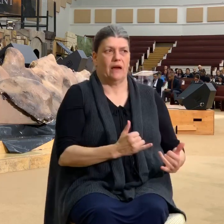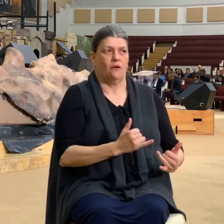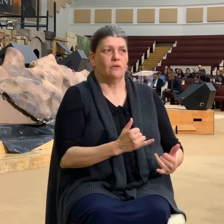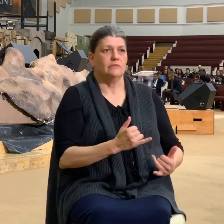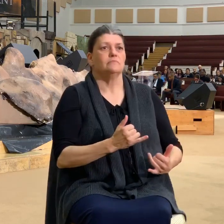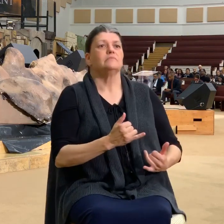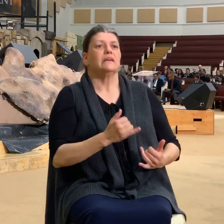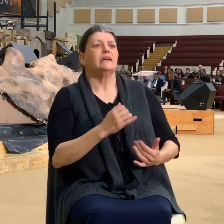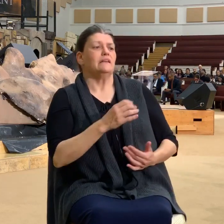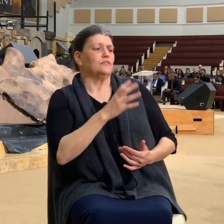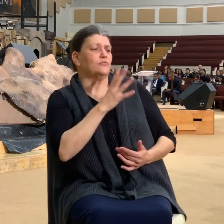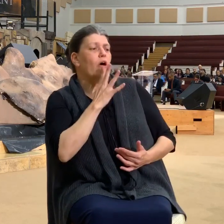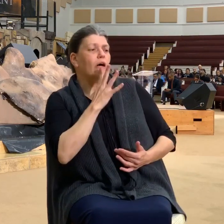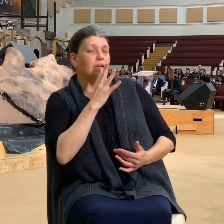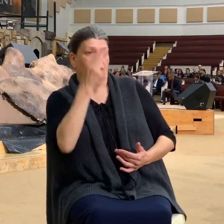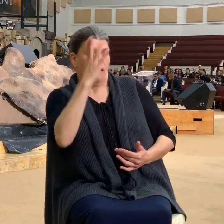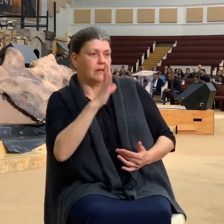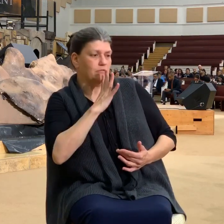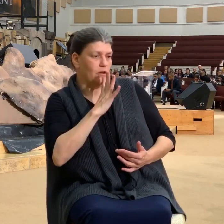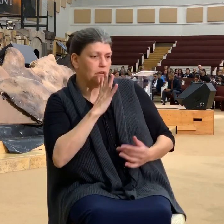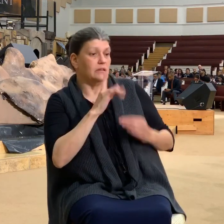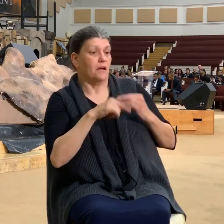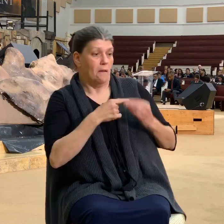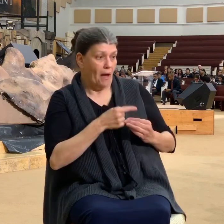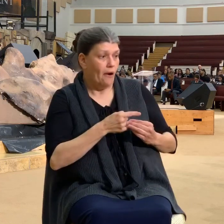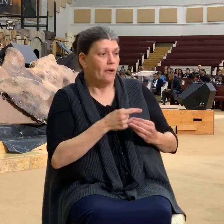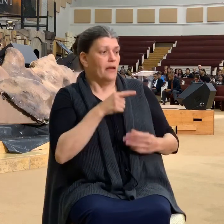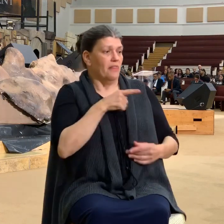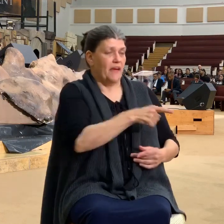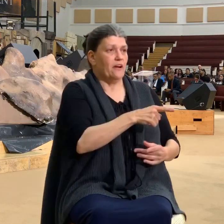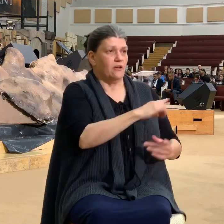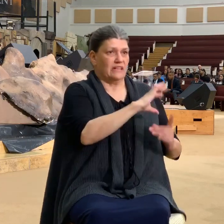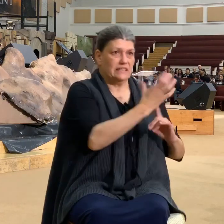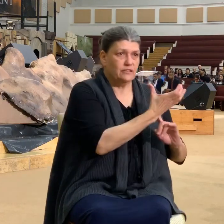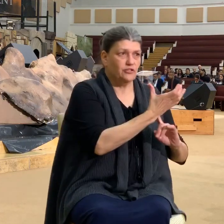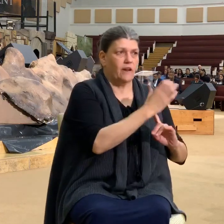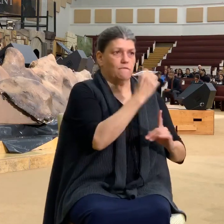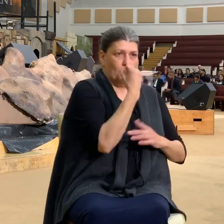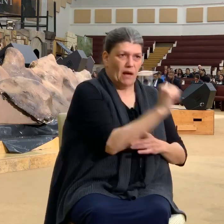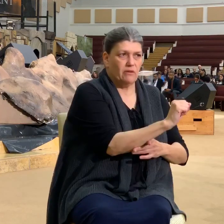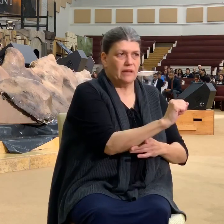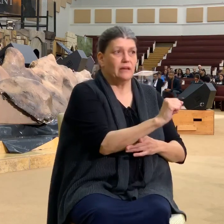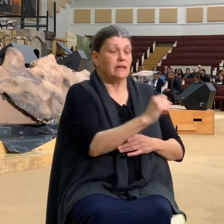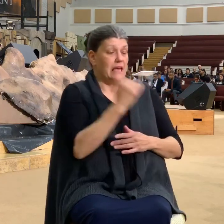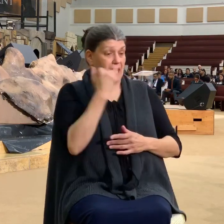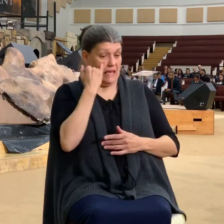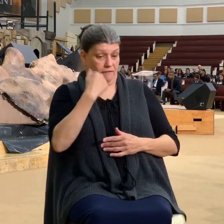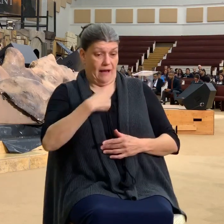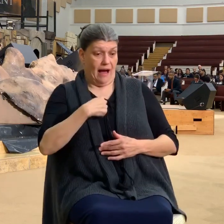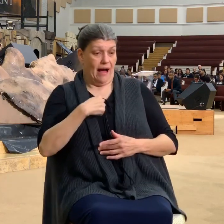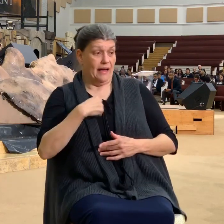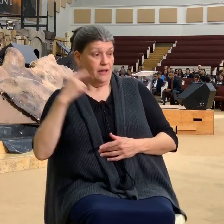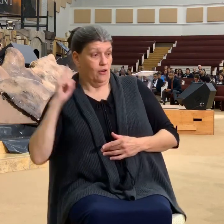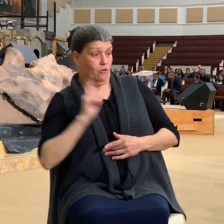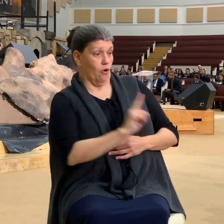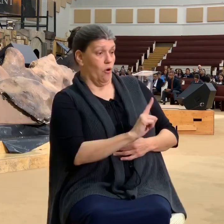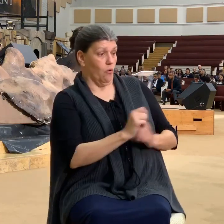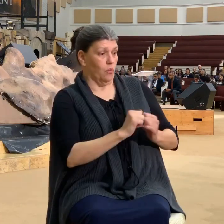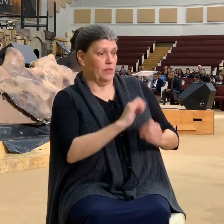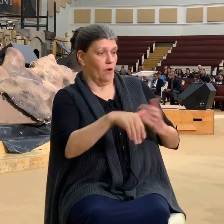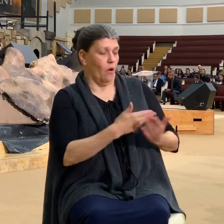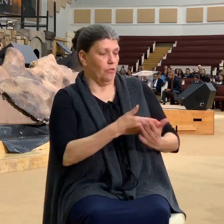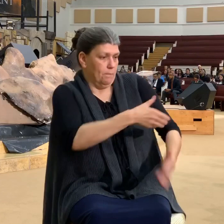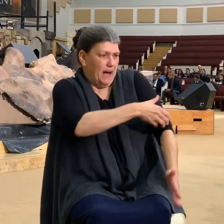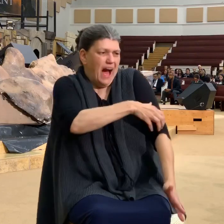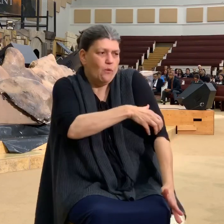you're in a place, because if I come in my holiness, a holy God, if I come with all of my power and holiness, you're